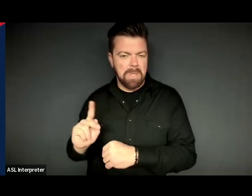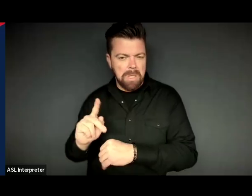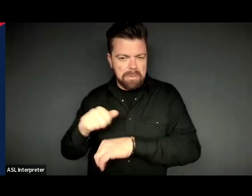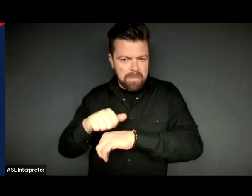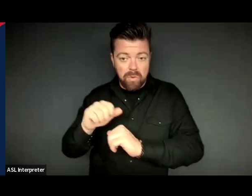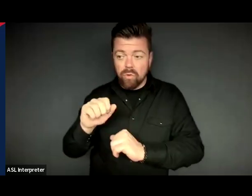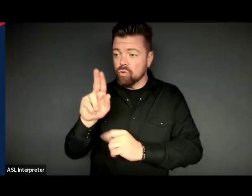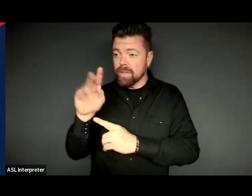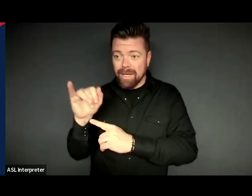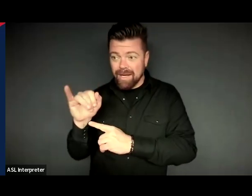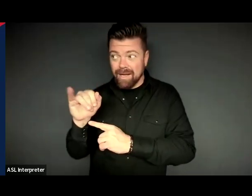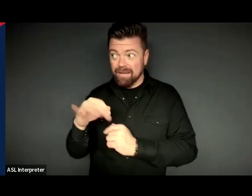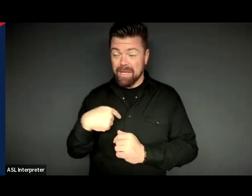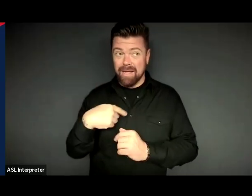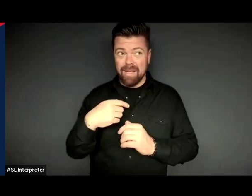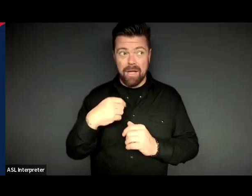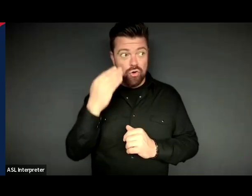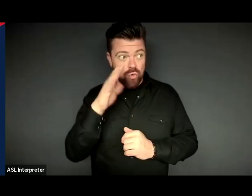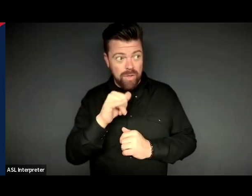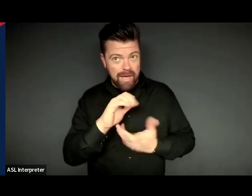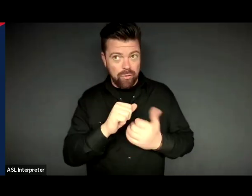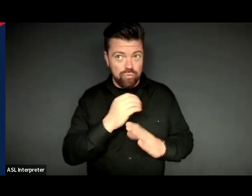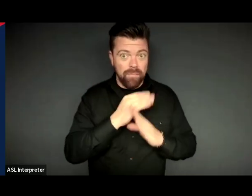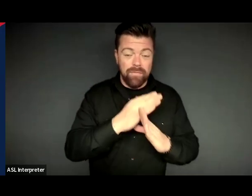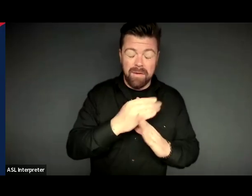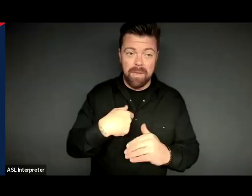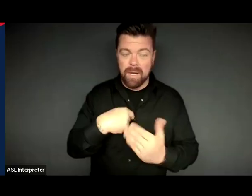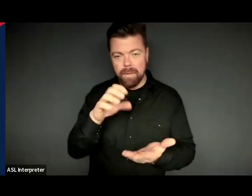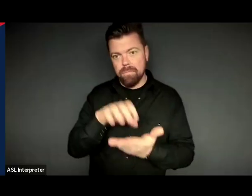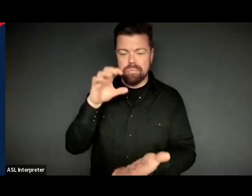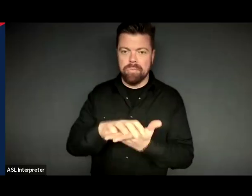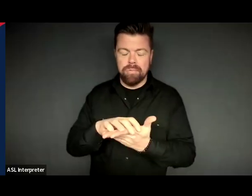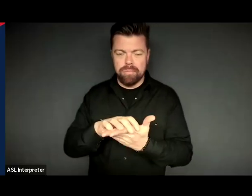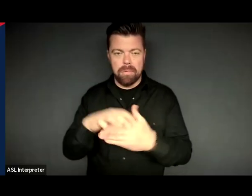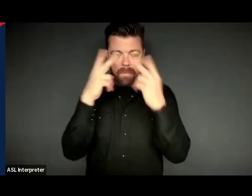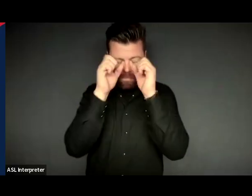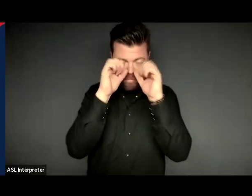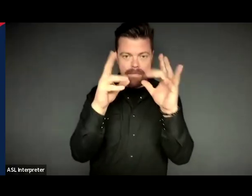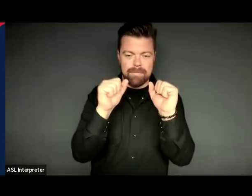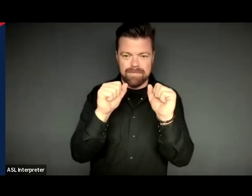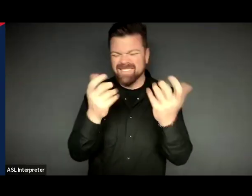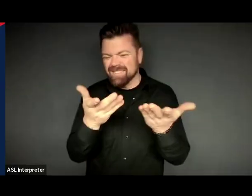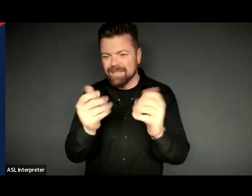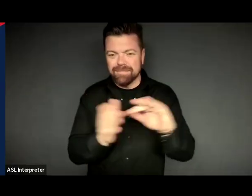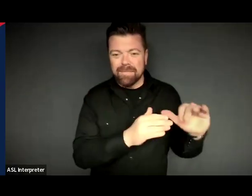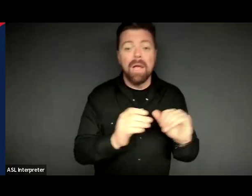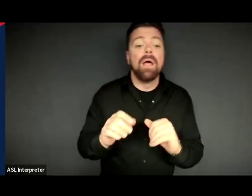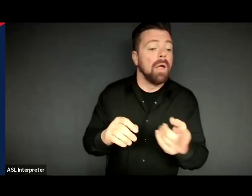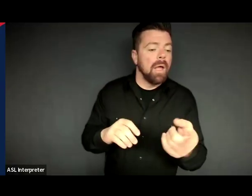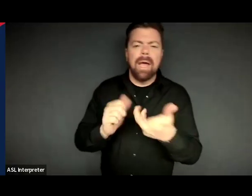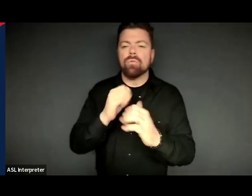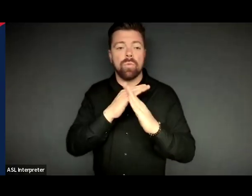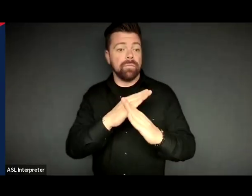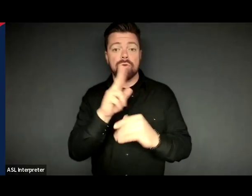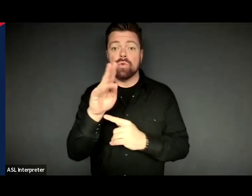millionaire. So I would love to tell you the secret. Here's another question that somebody's written in: how to help prevent UTIs as